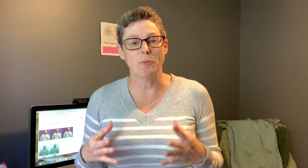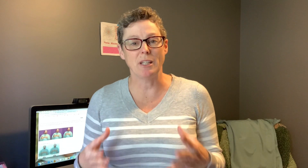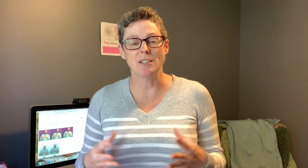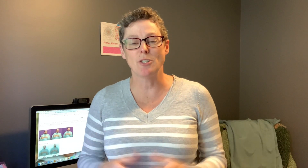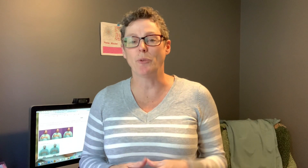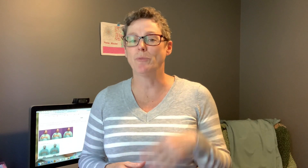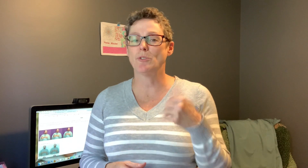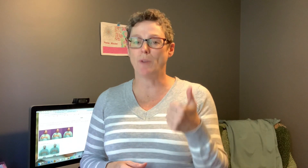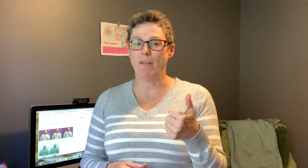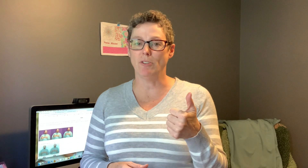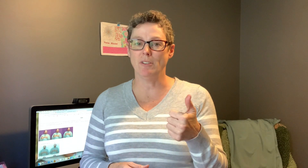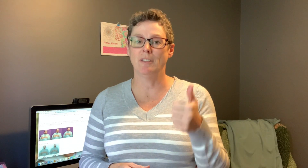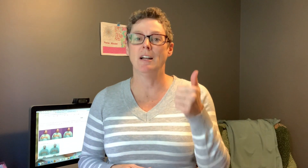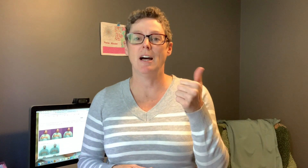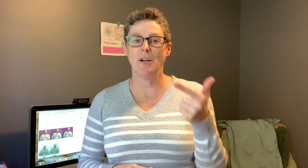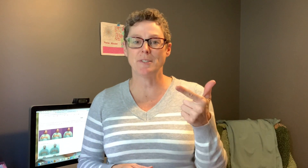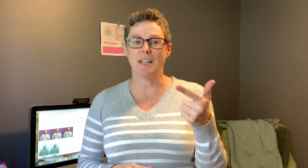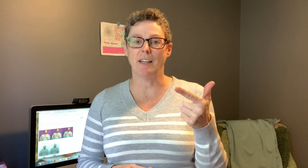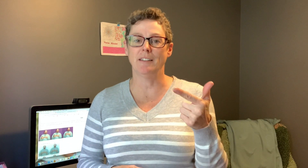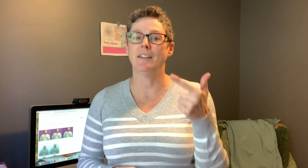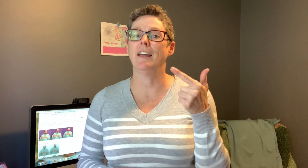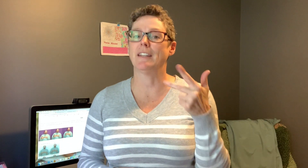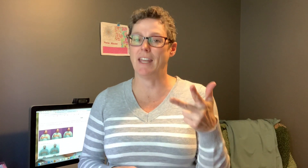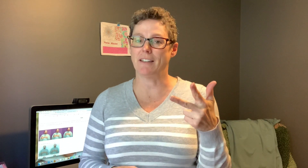need to know. Travel, outside, and Canada.